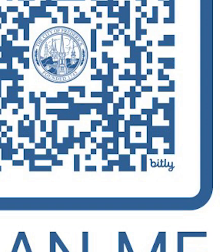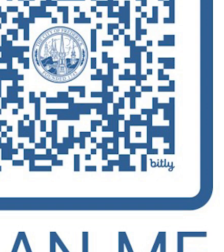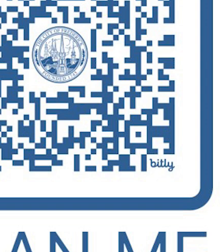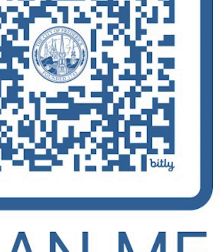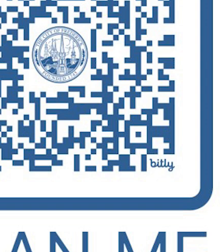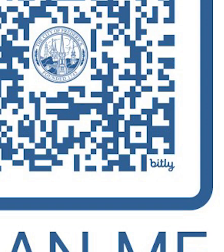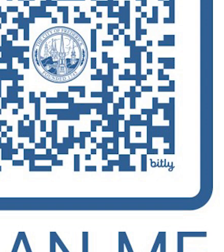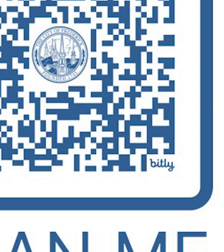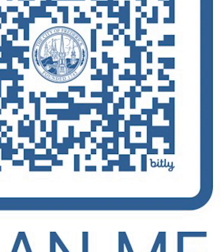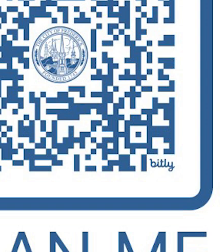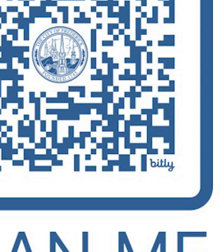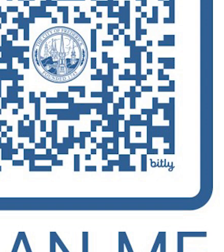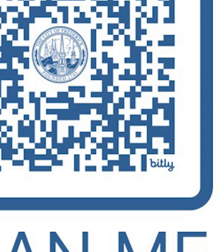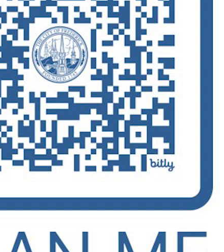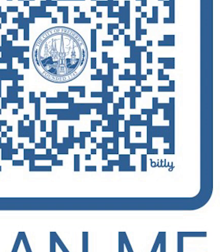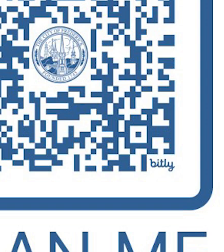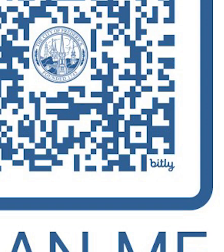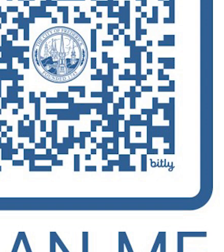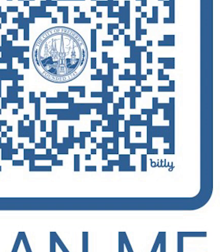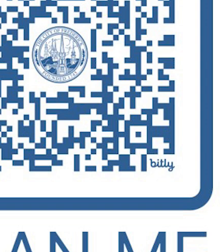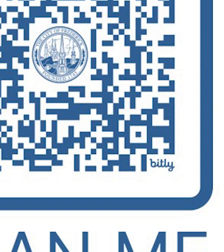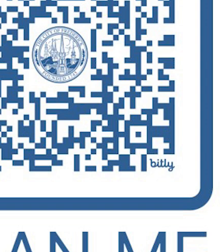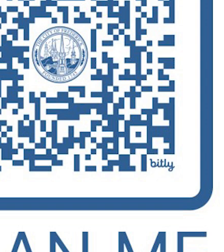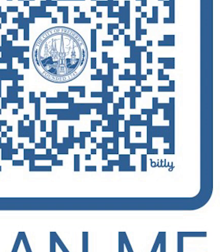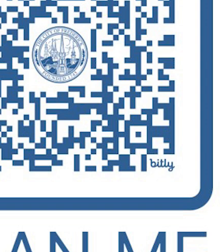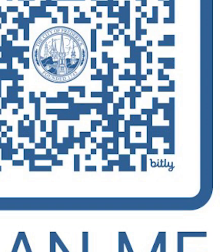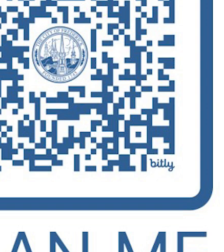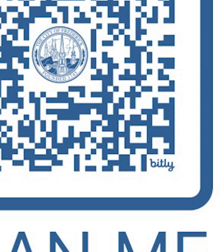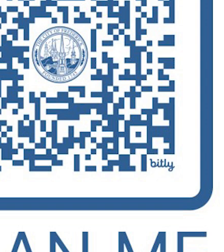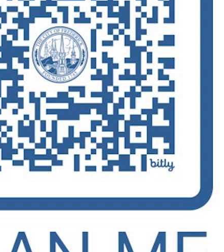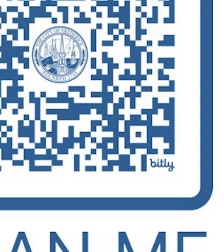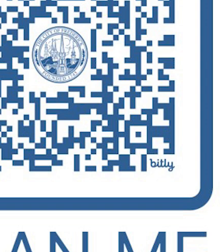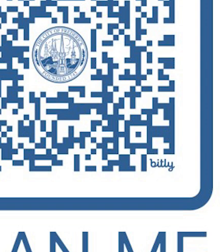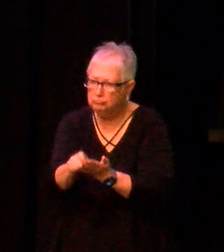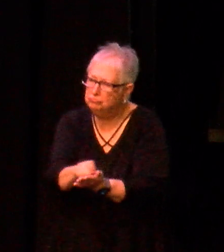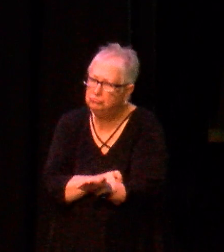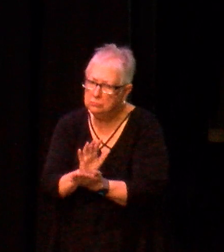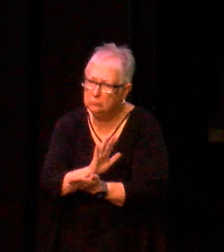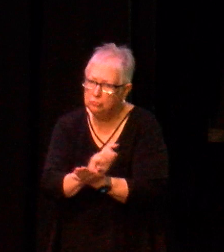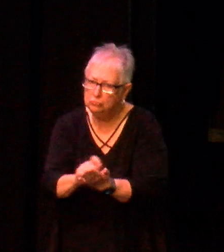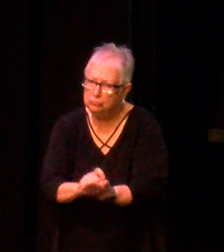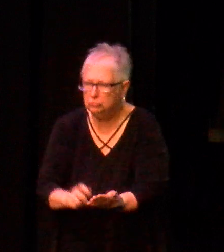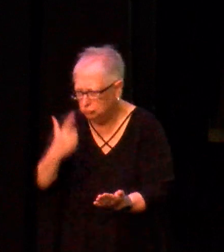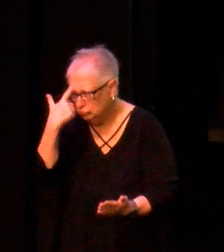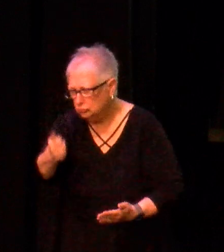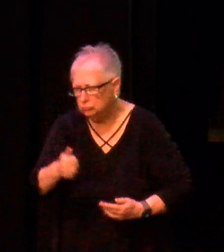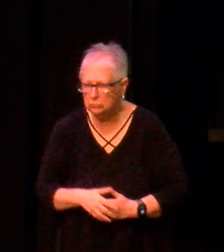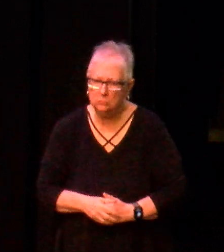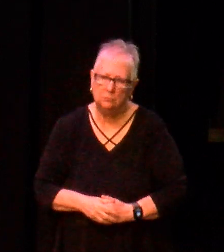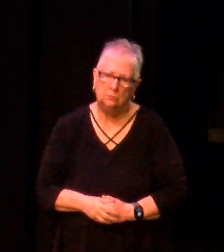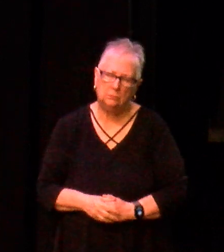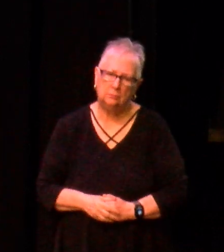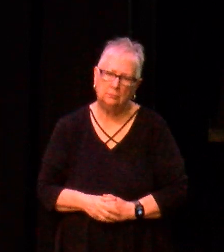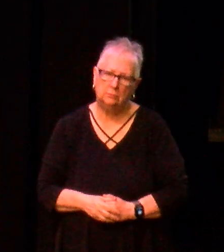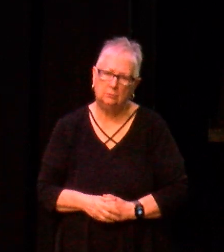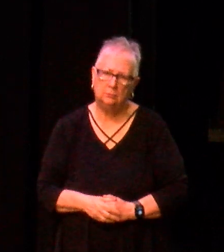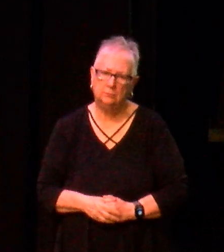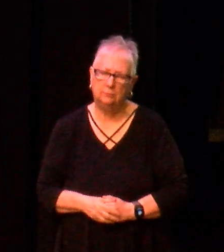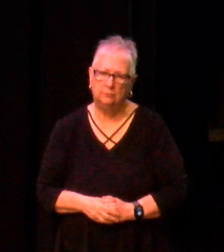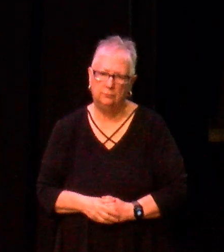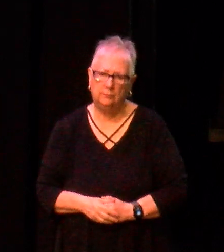as well if a QR code doesn't work for you for whatever reason and you'd rather submit that